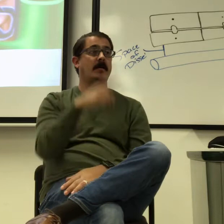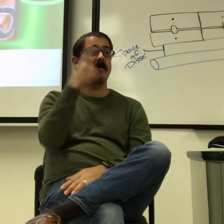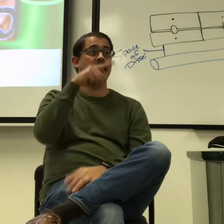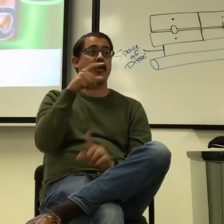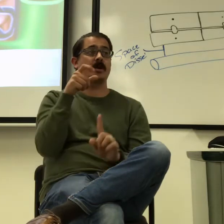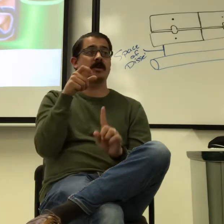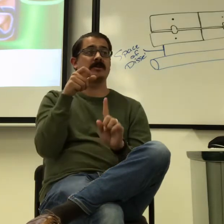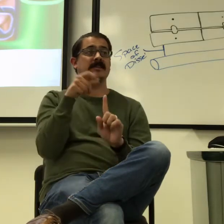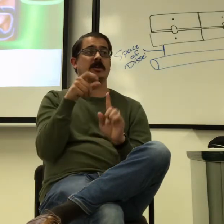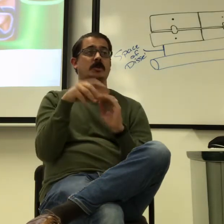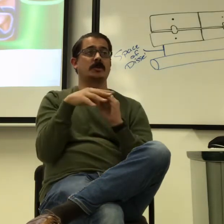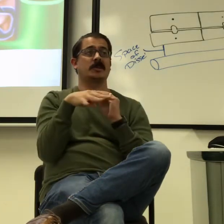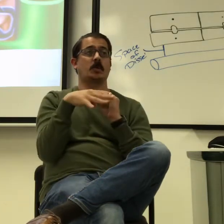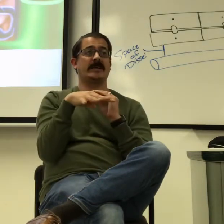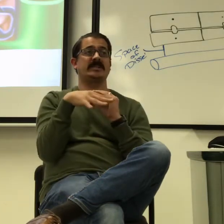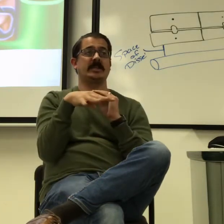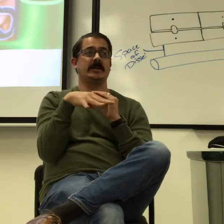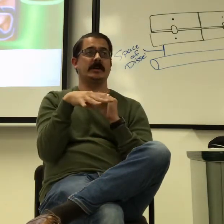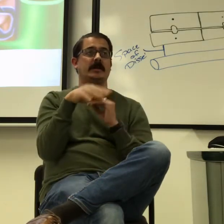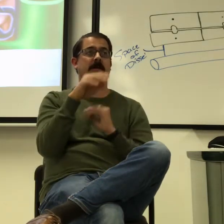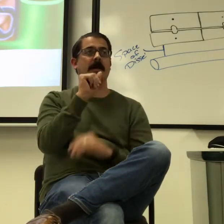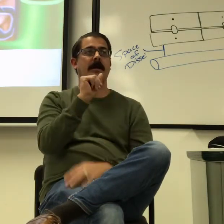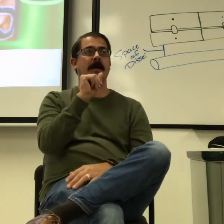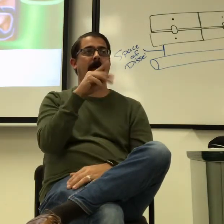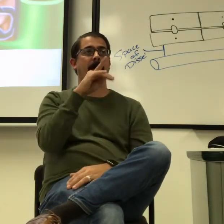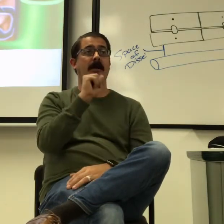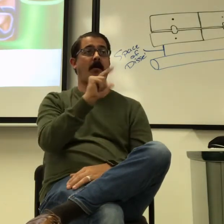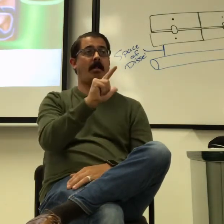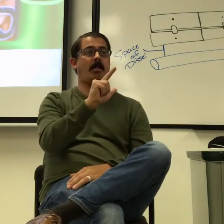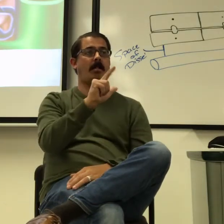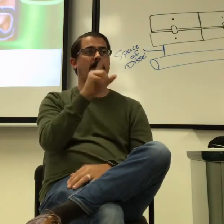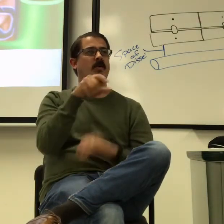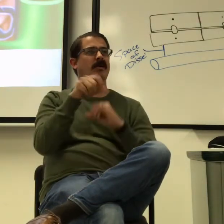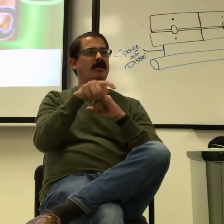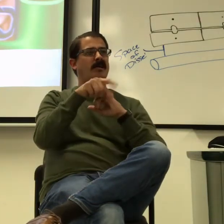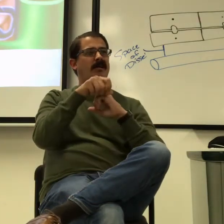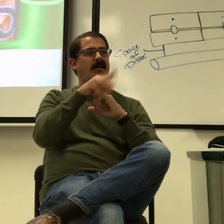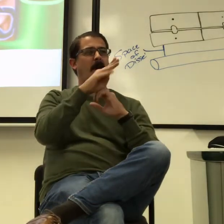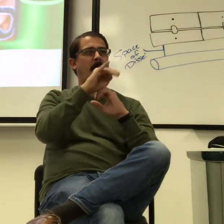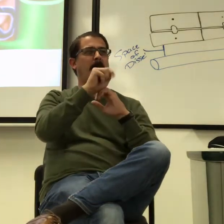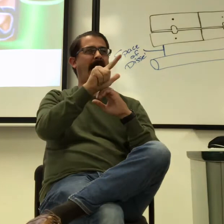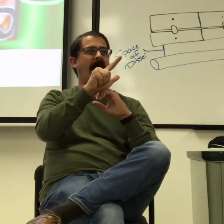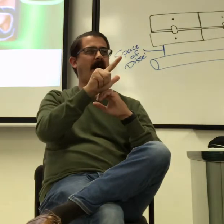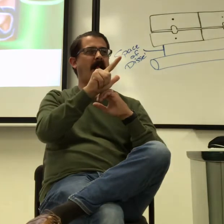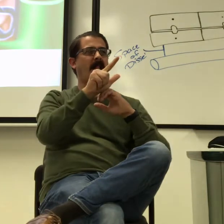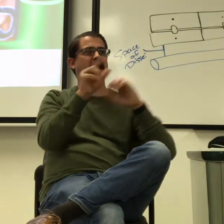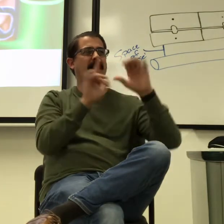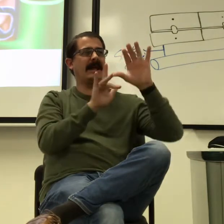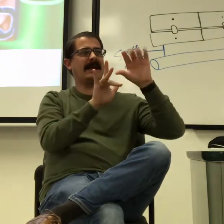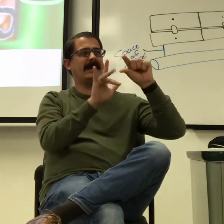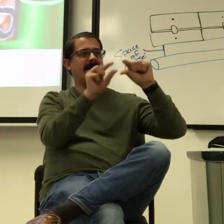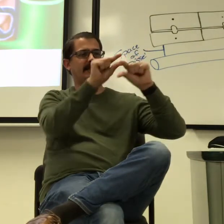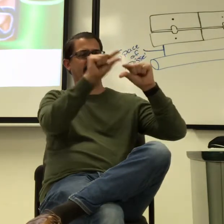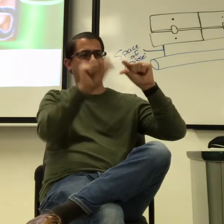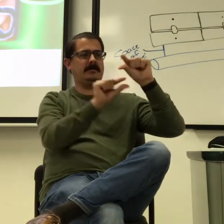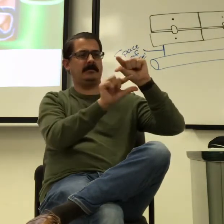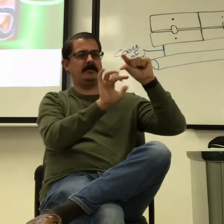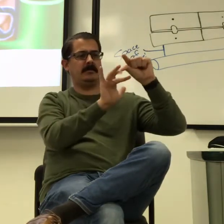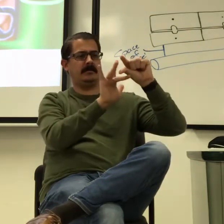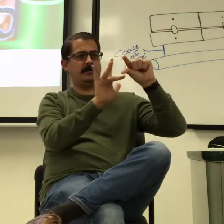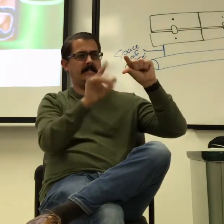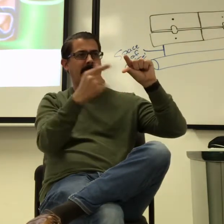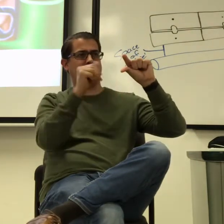secretion, on the other side, the apical side, you're secreting bile into that little gap. This is called the